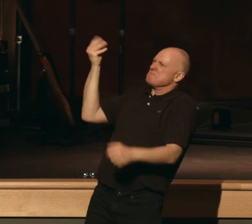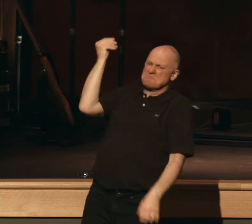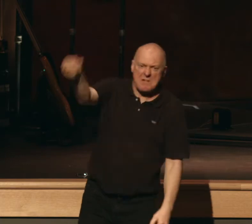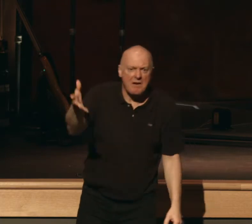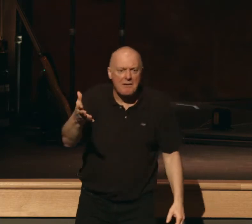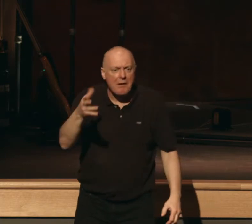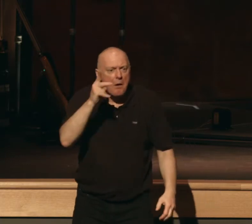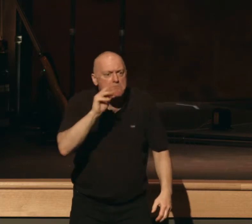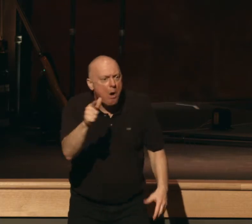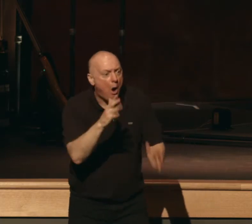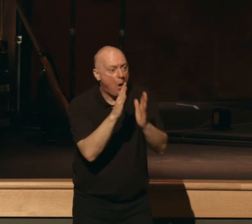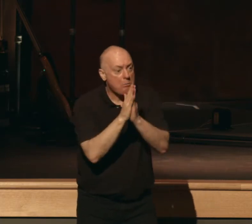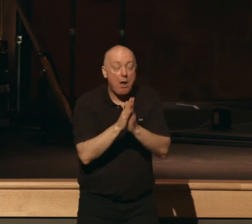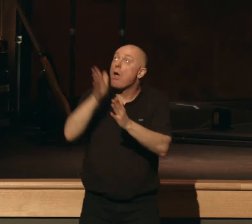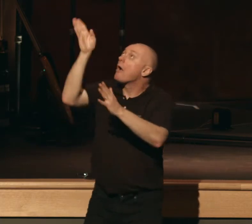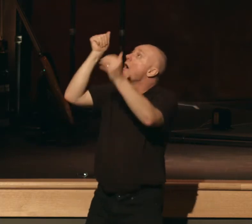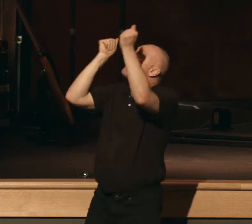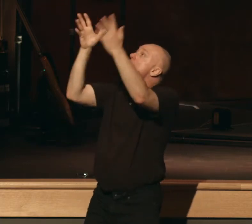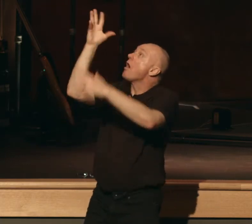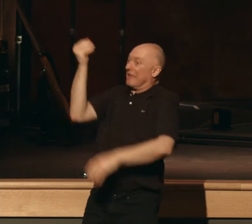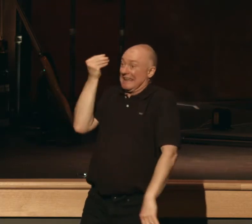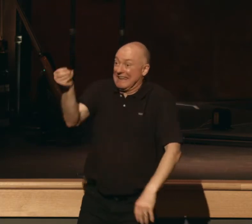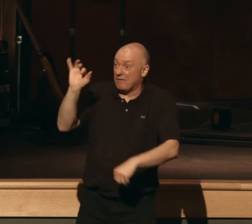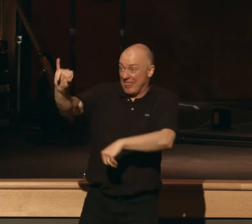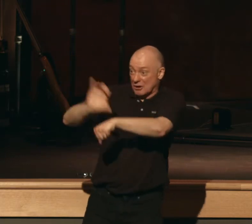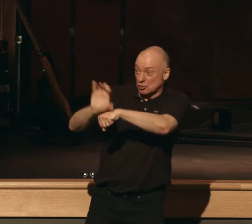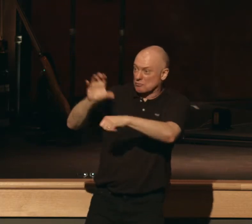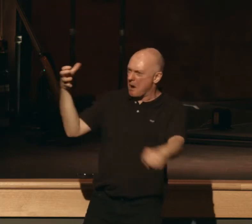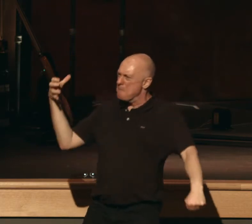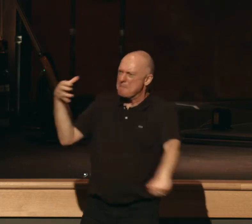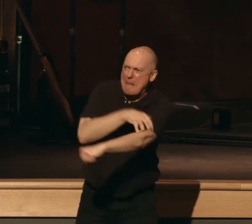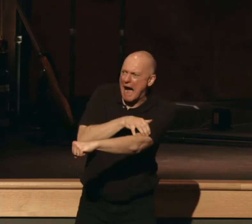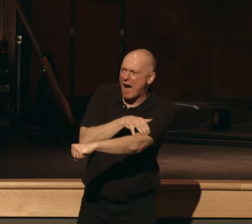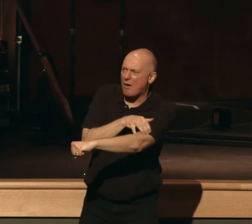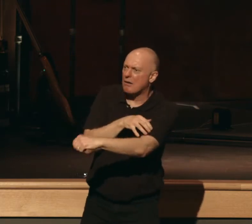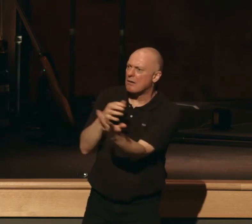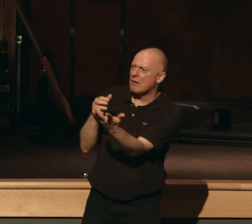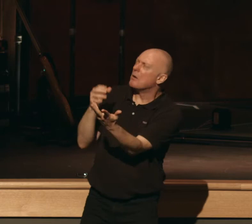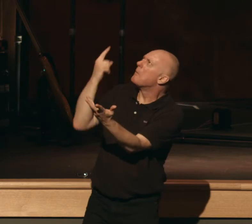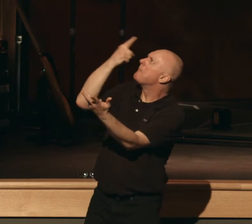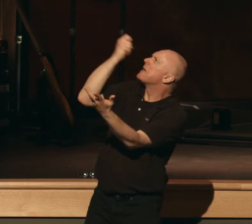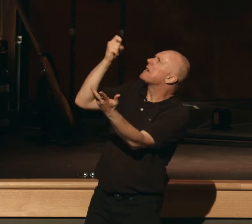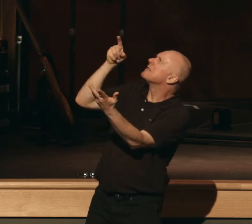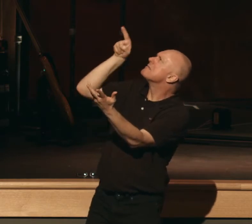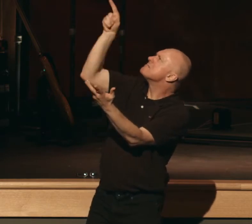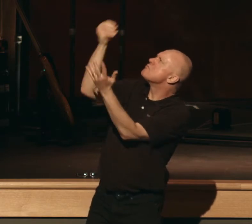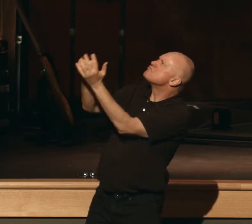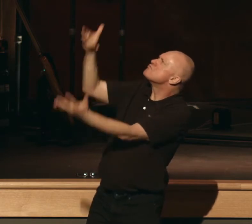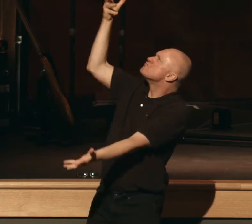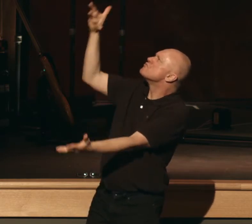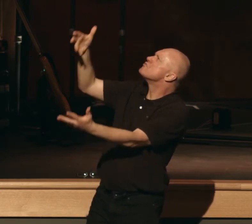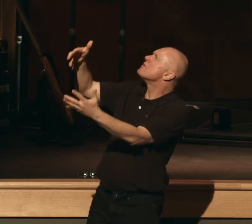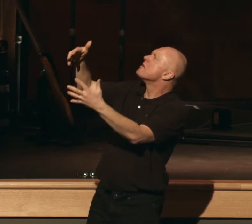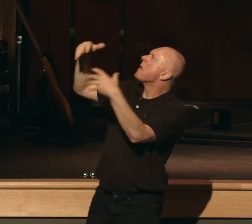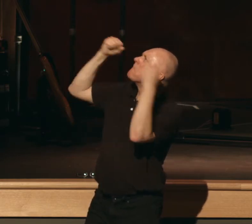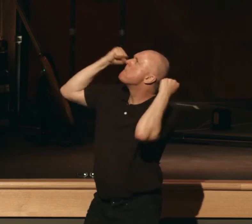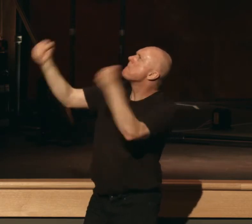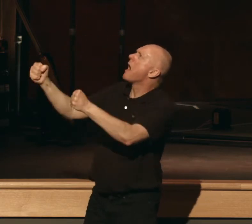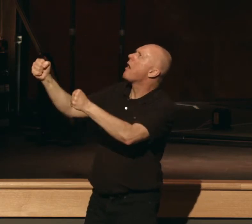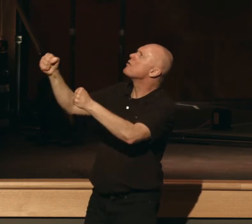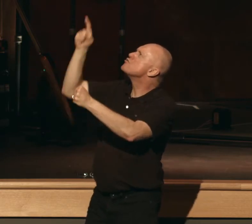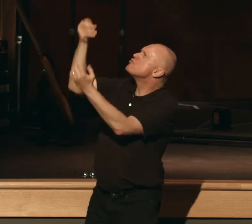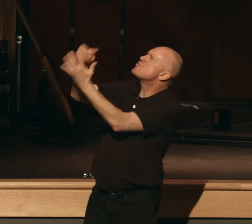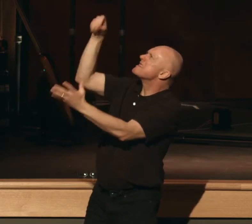words, Paul is praying that God the Father would give the Ephesians power that is according to, or in keeping with, the